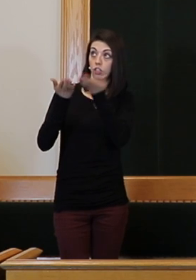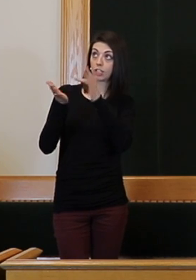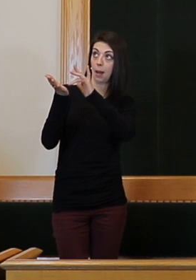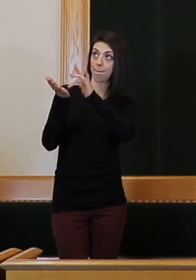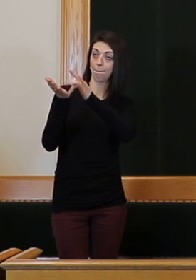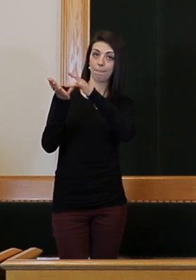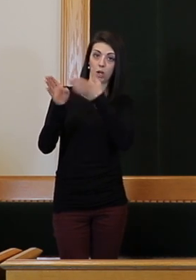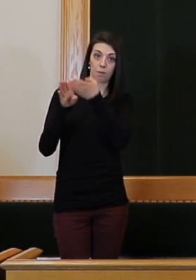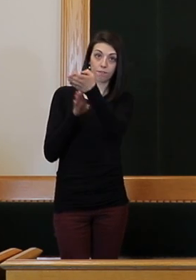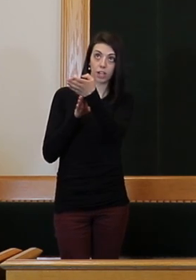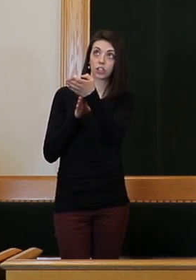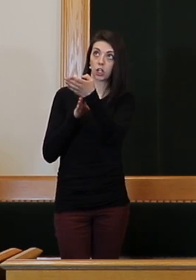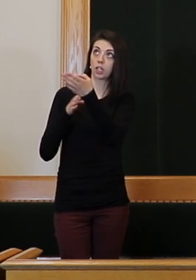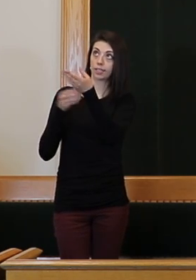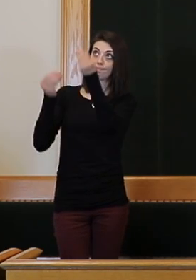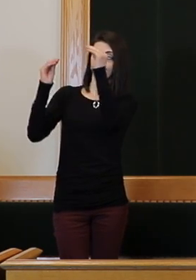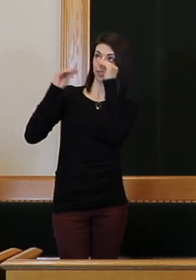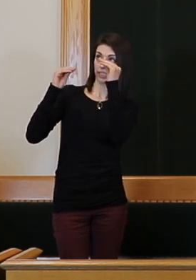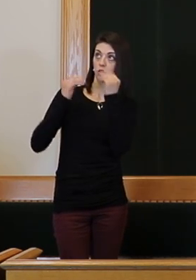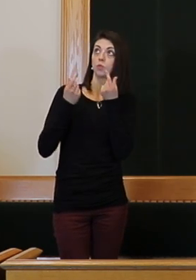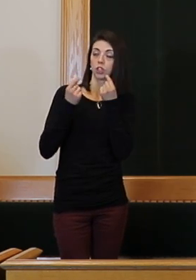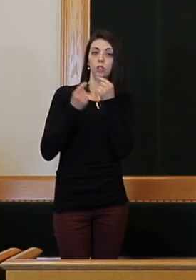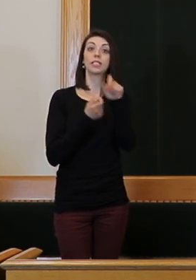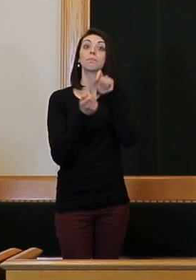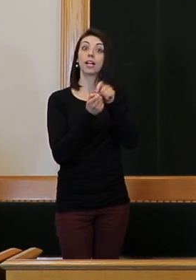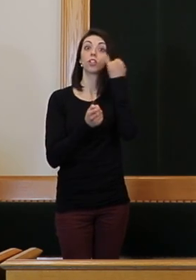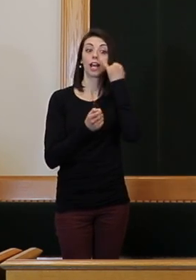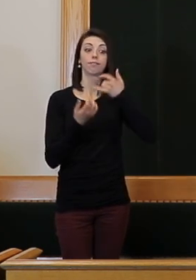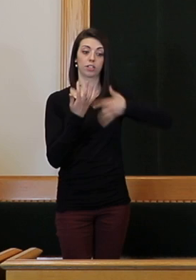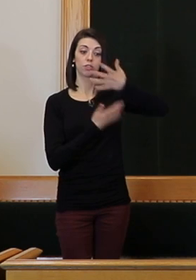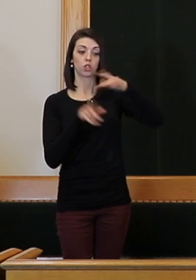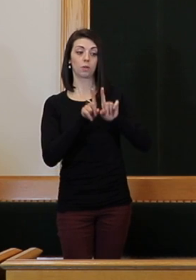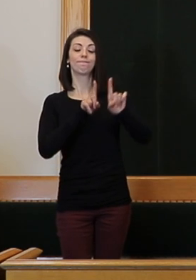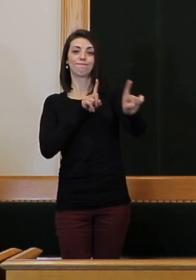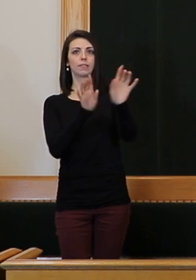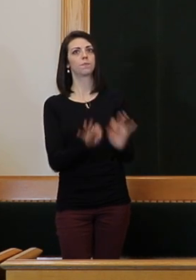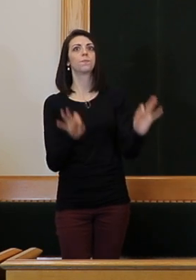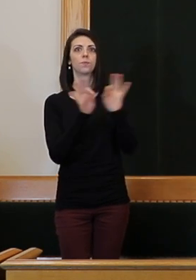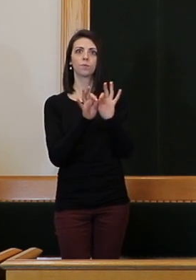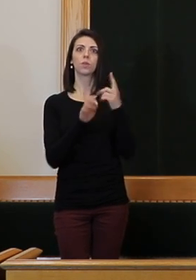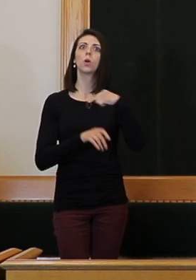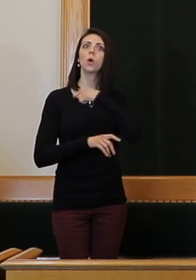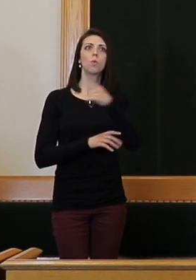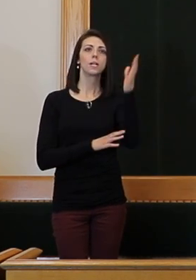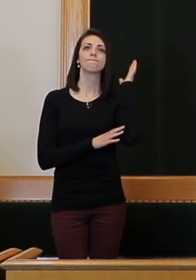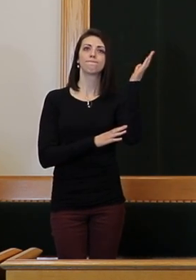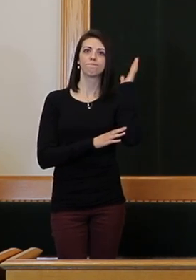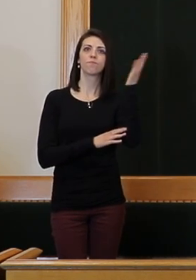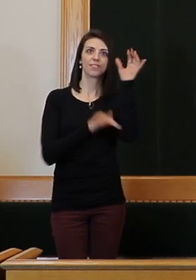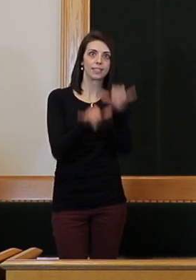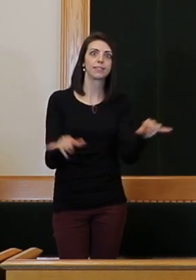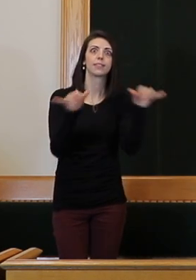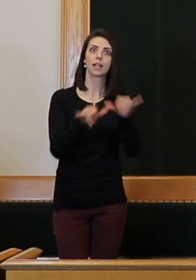professionals, particularly the practice of social distancing. We have shared this message with the public repeatedly over the last week or so, but